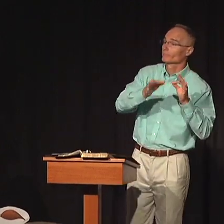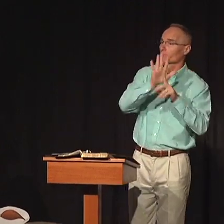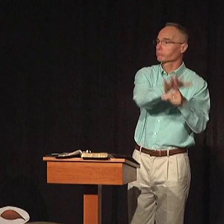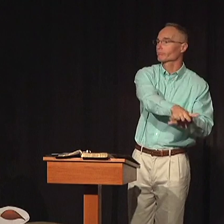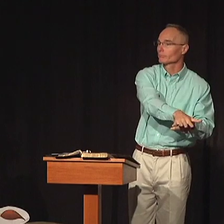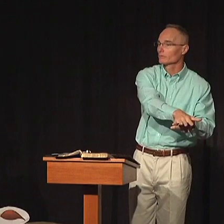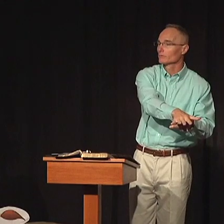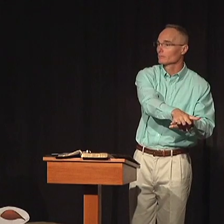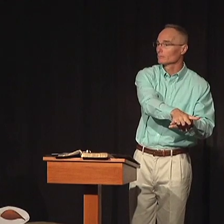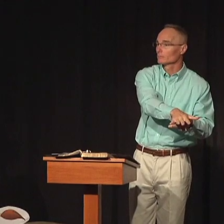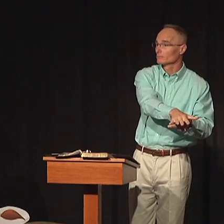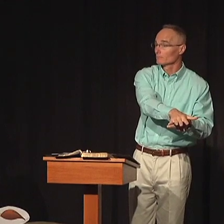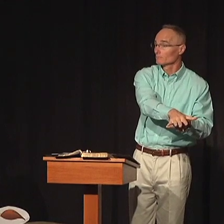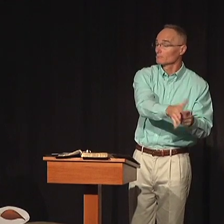Christian commentary is oppressed.